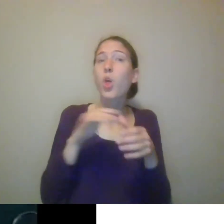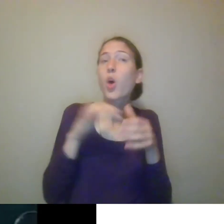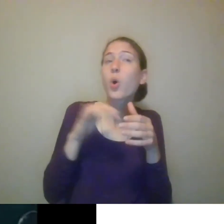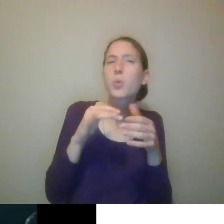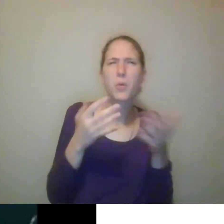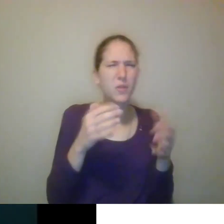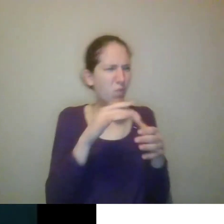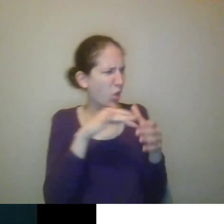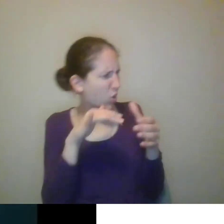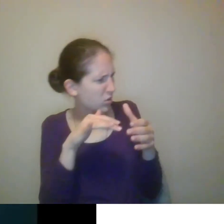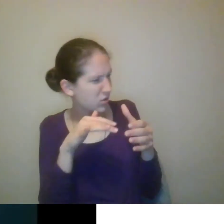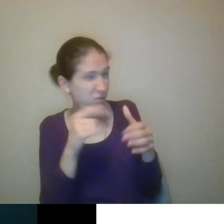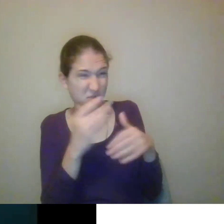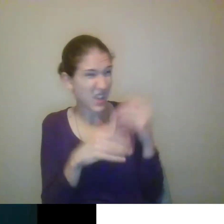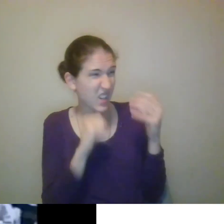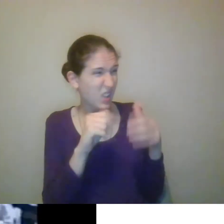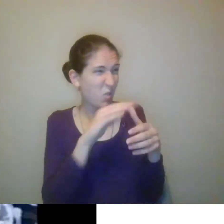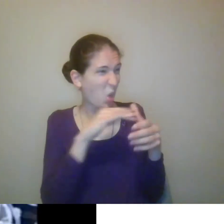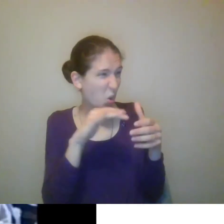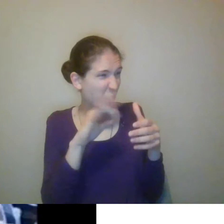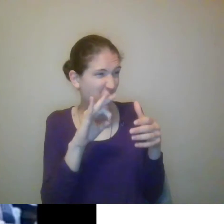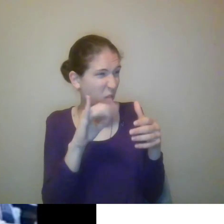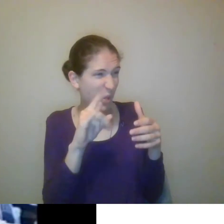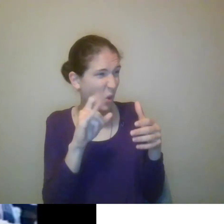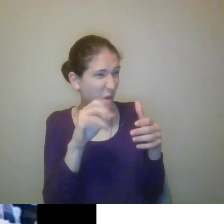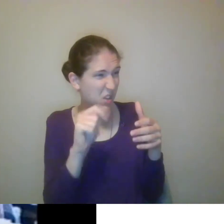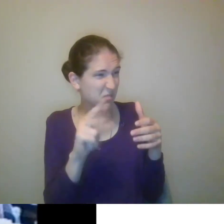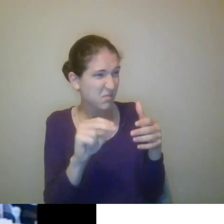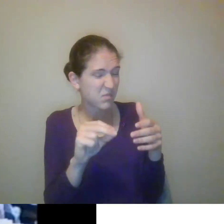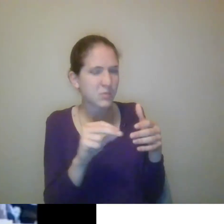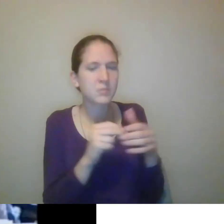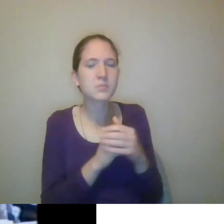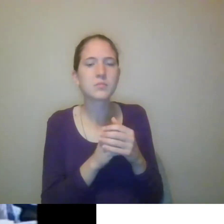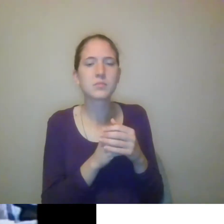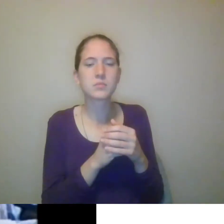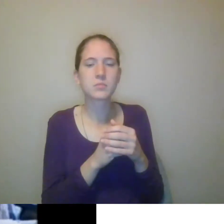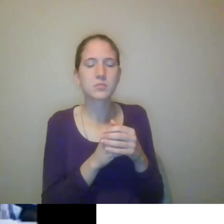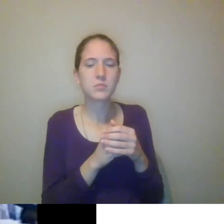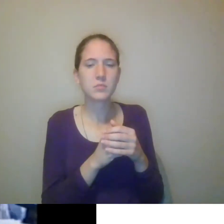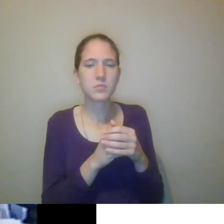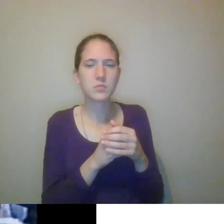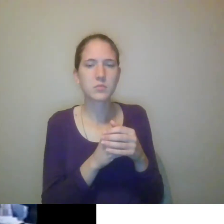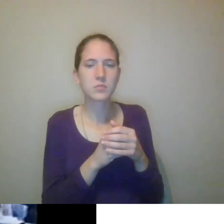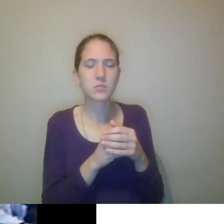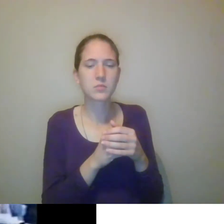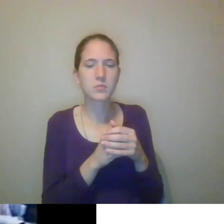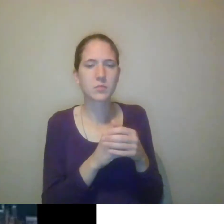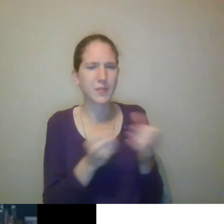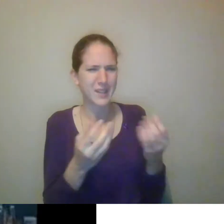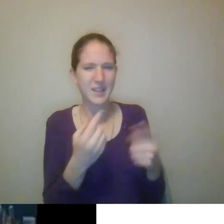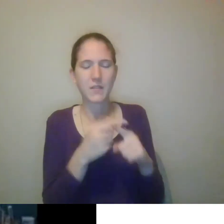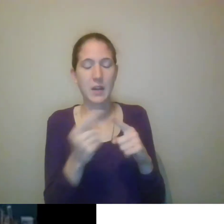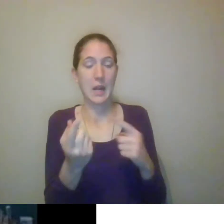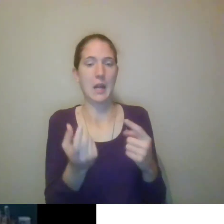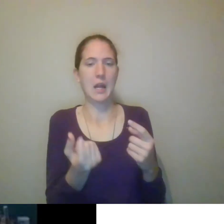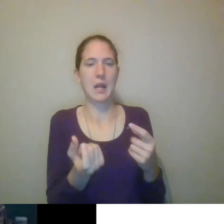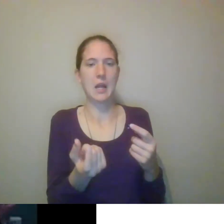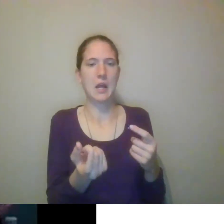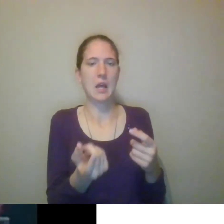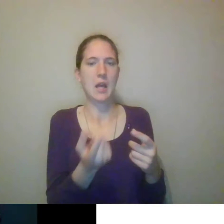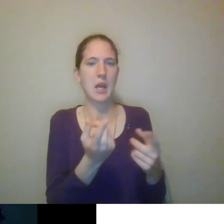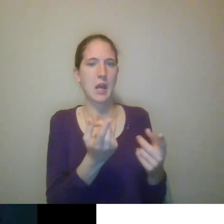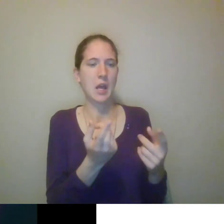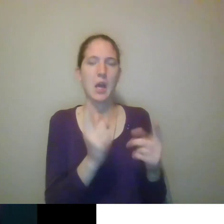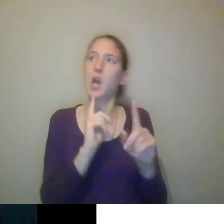What would float? Why? Blood doesn't float. It would sink mix in. Well, wait. I'm getting a lot of different answers. Let me see